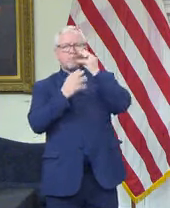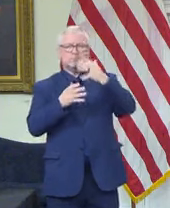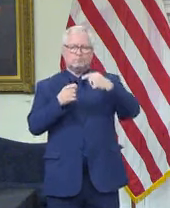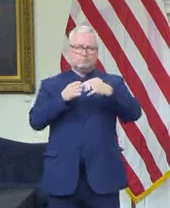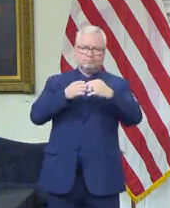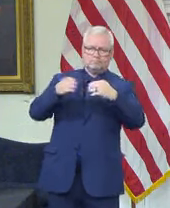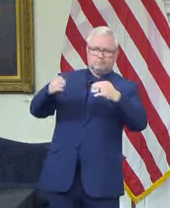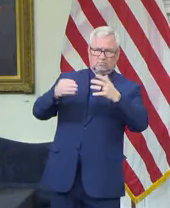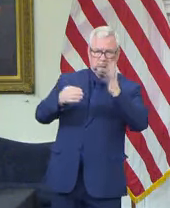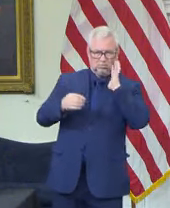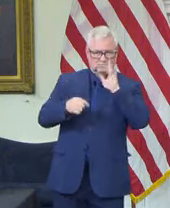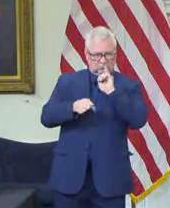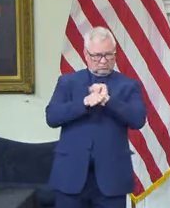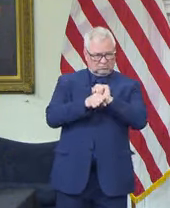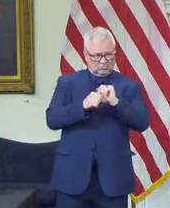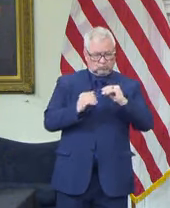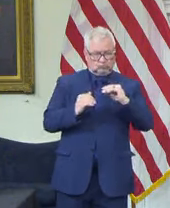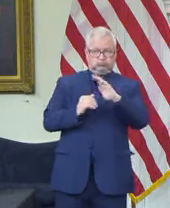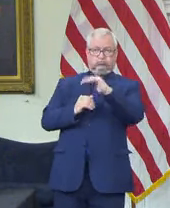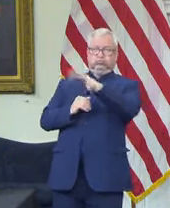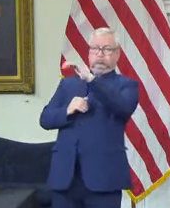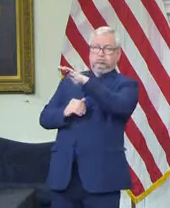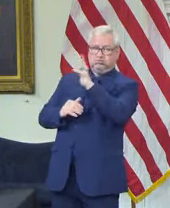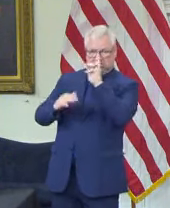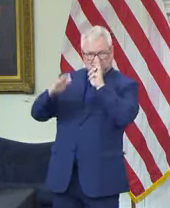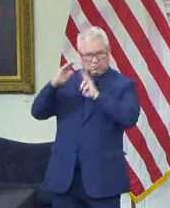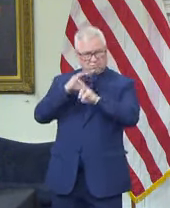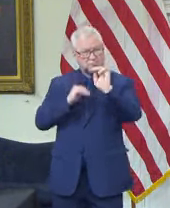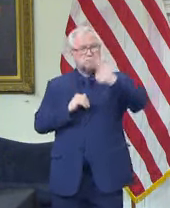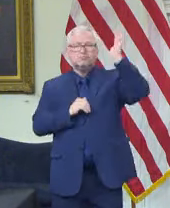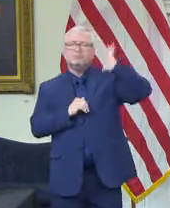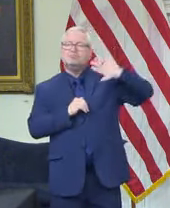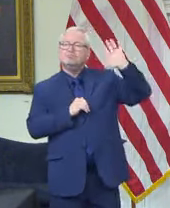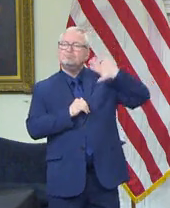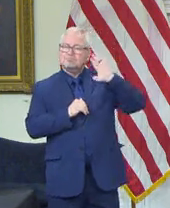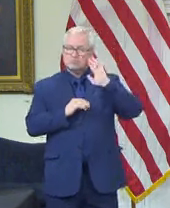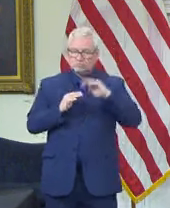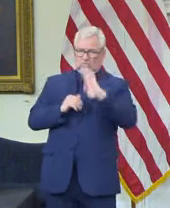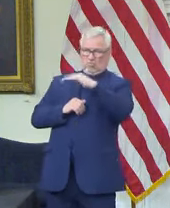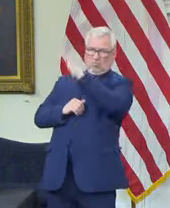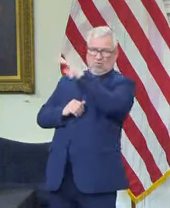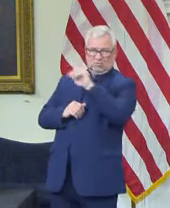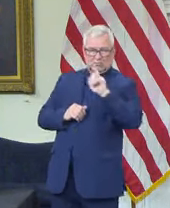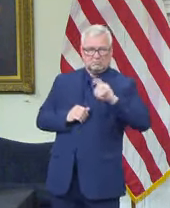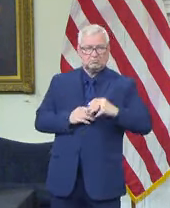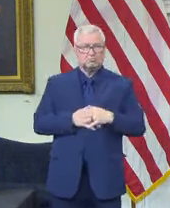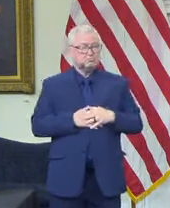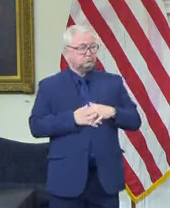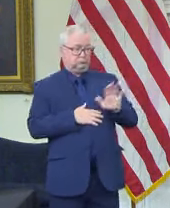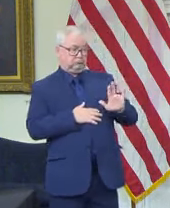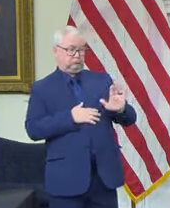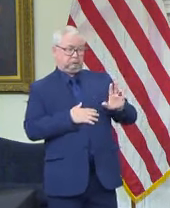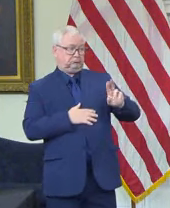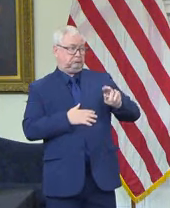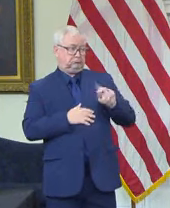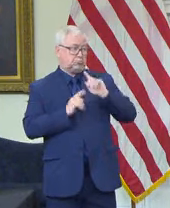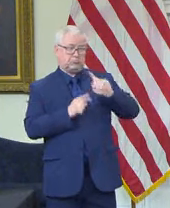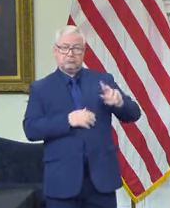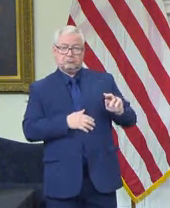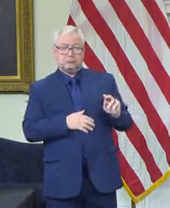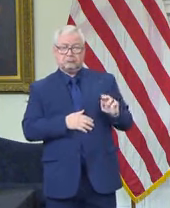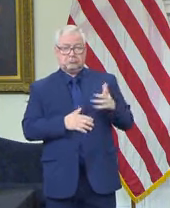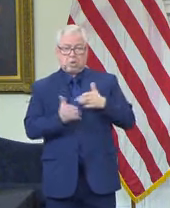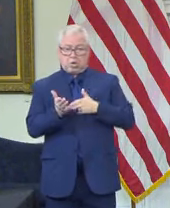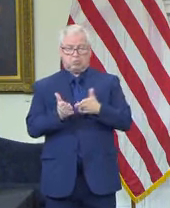as you thought they would initially be? Well, no. The good news is that, look, they've been really accurate on all of their